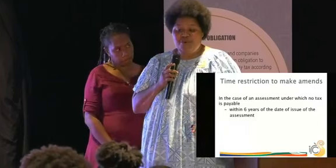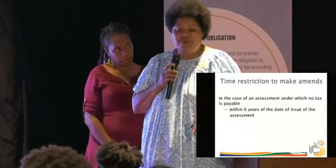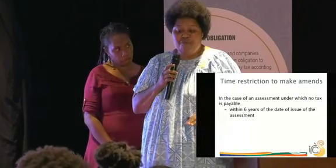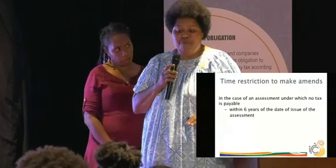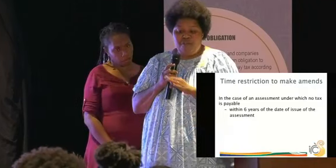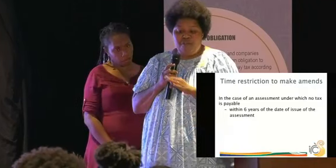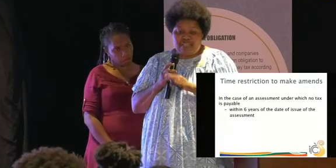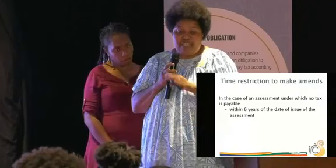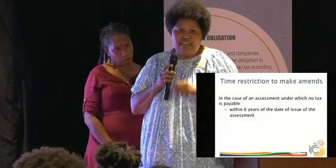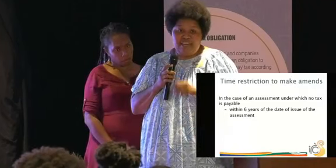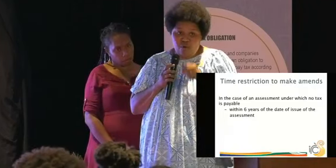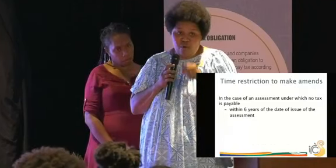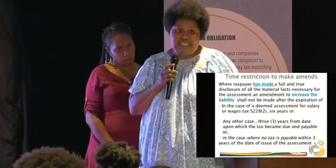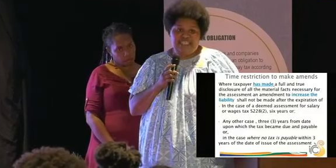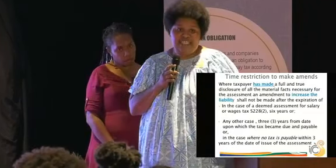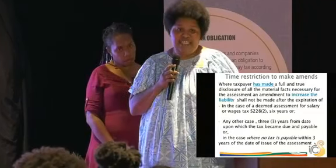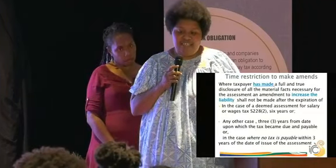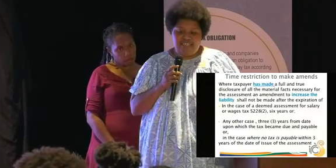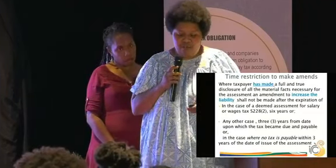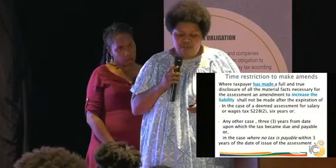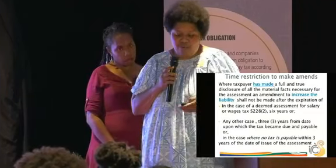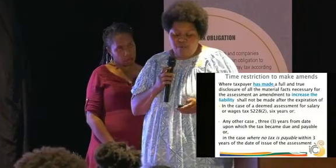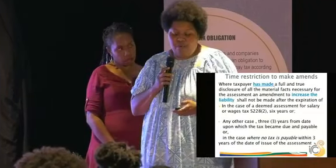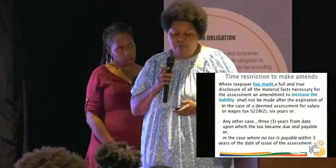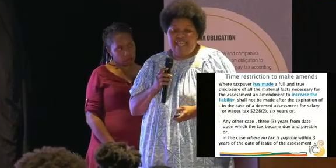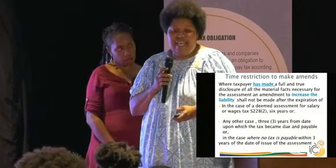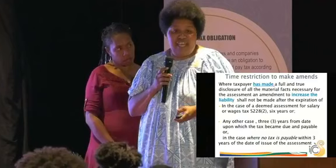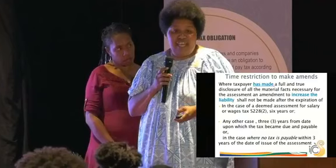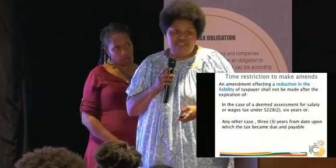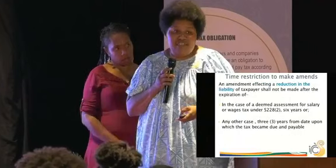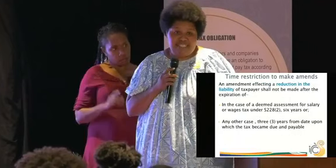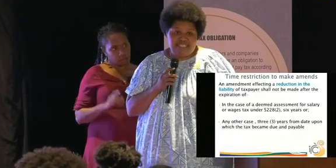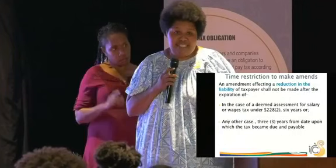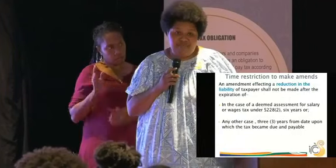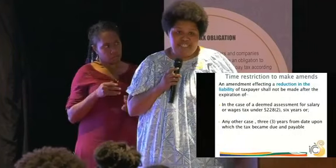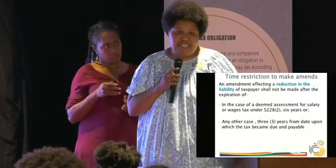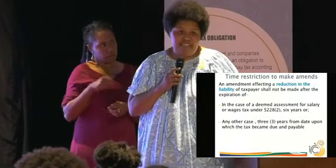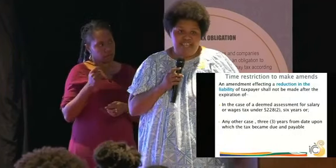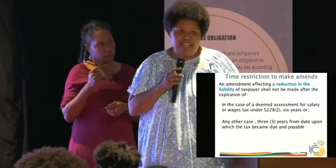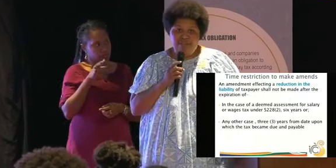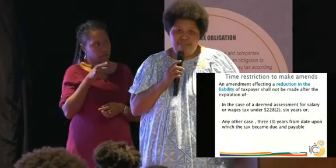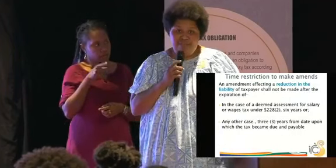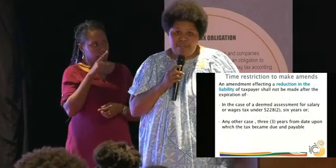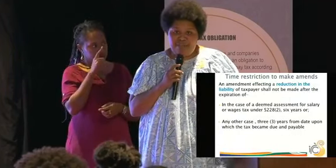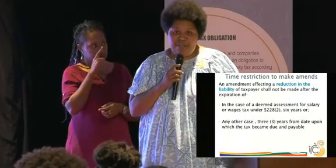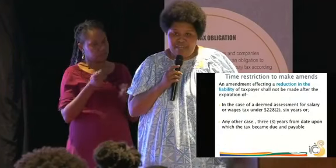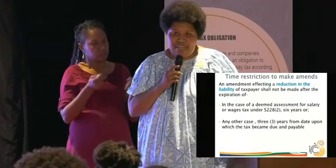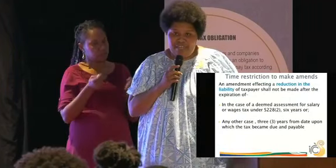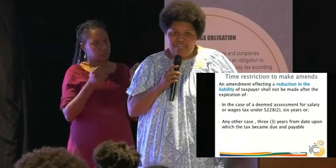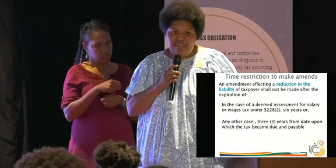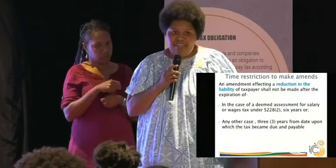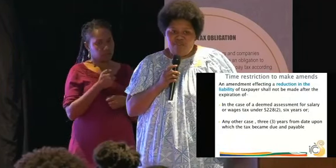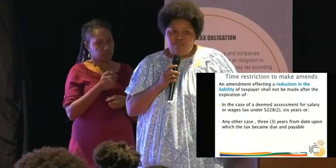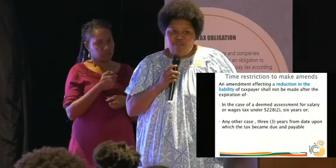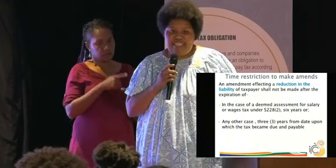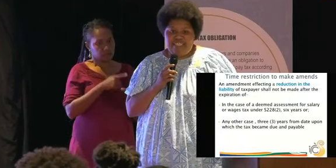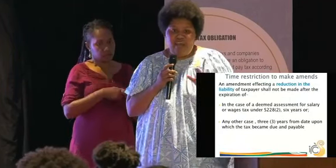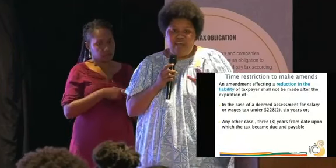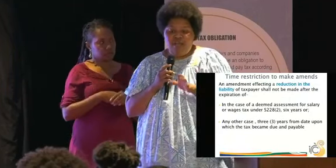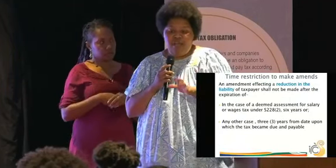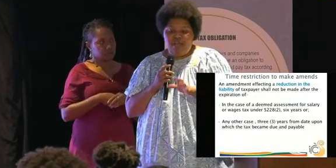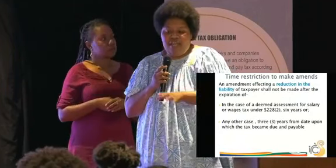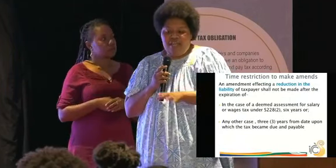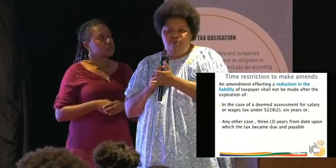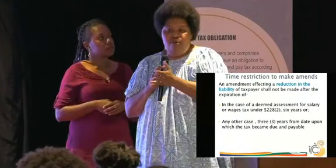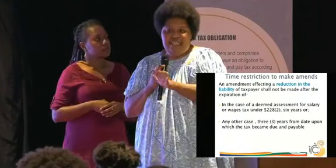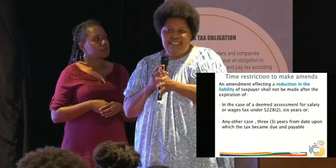the issue of that notice, we can change that assessment. An amendment can be raised. So this is